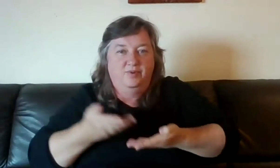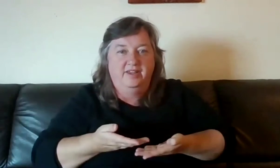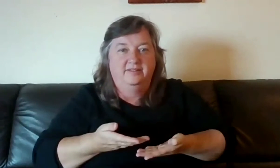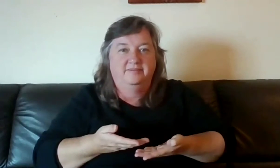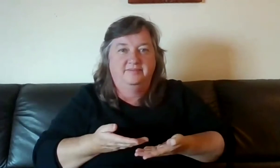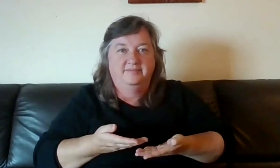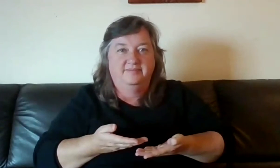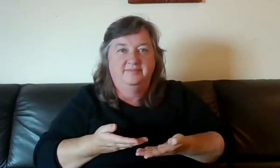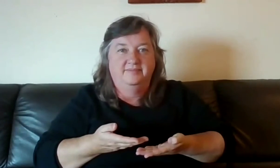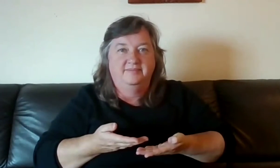Bring.